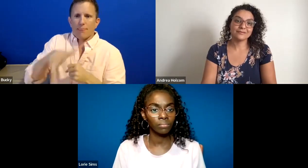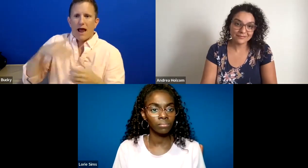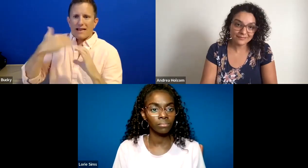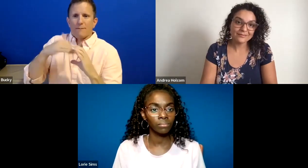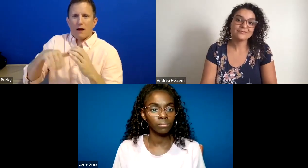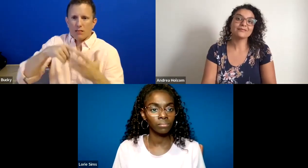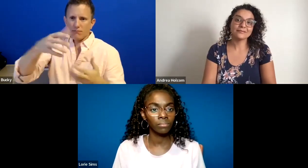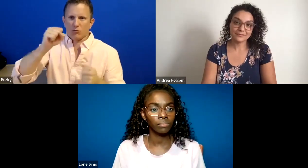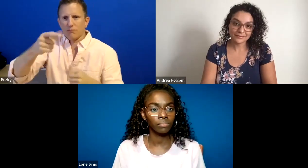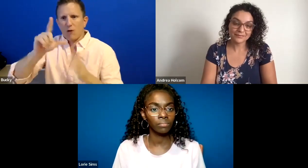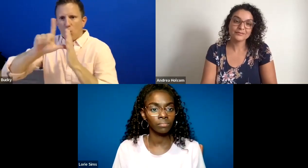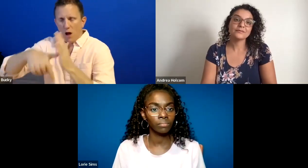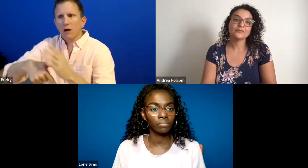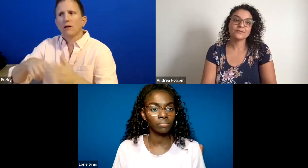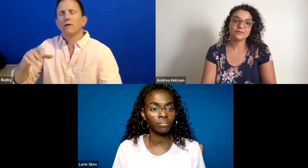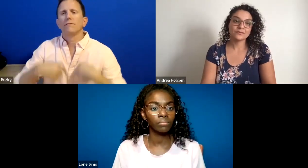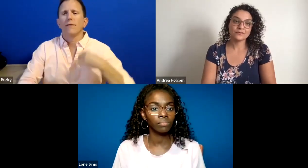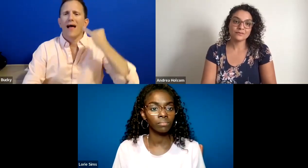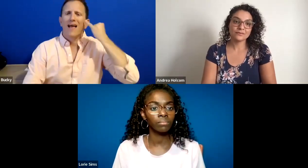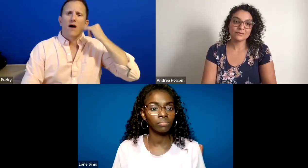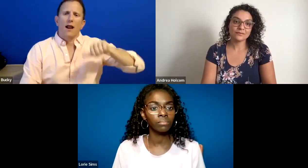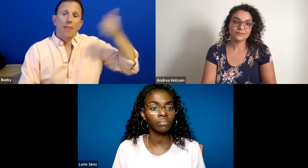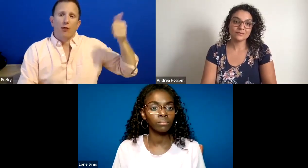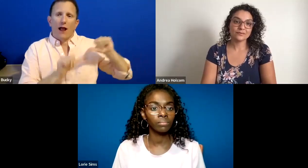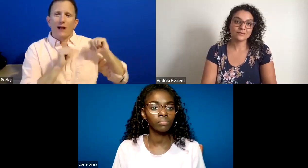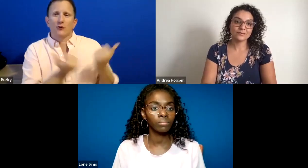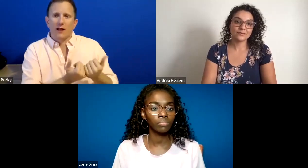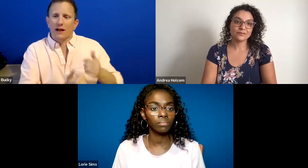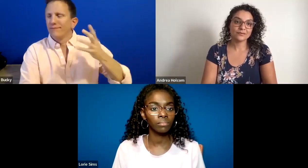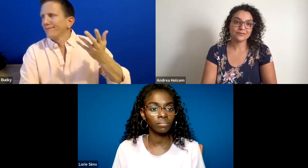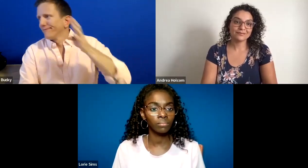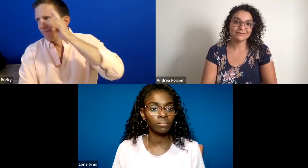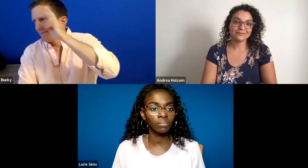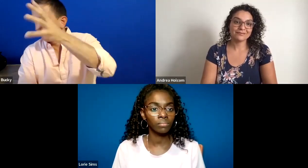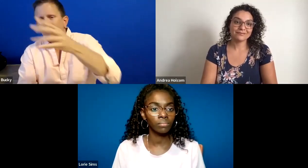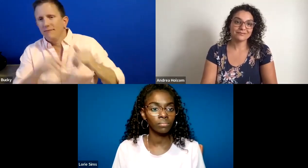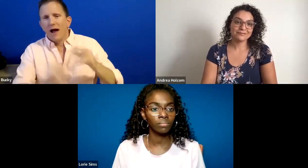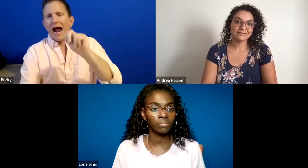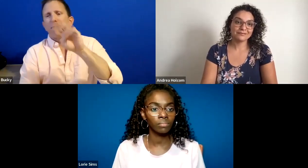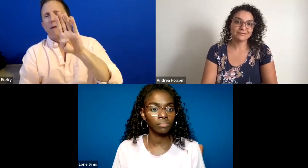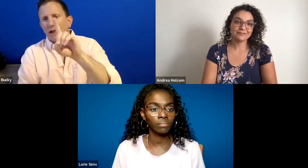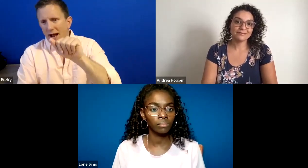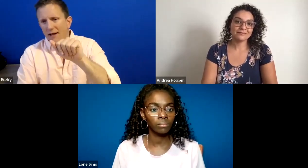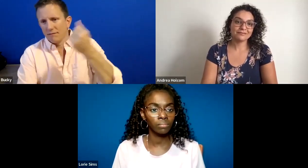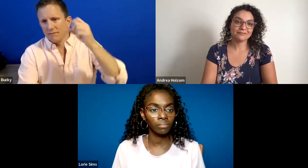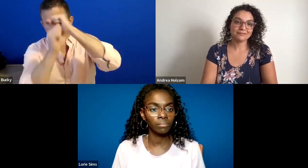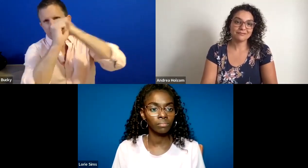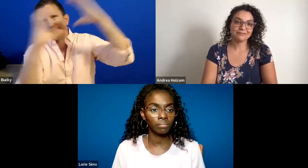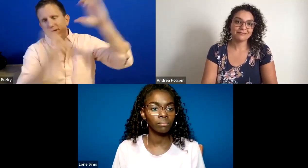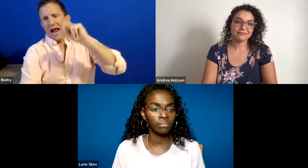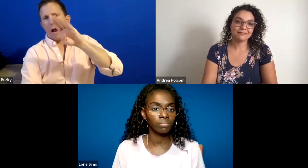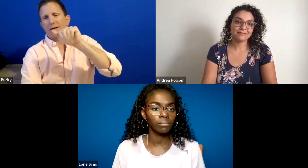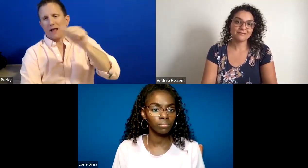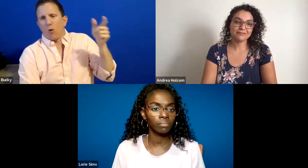not feel comfortable with our initial approach when you got that email and that you sat with it for a while. You know, suppose